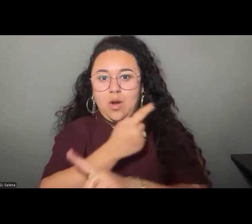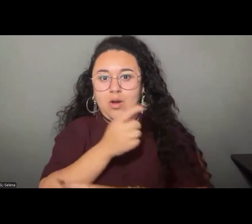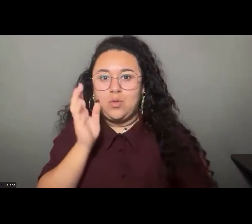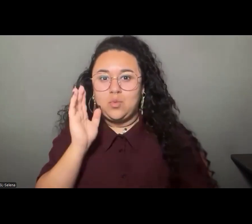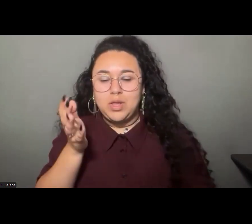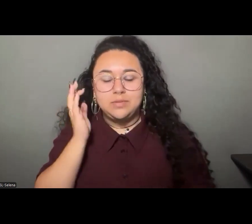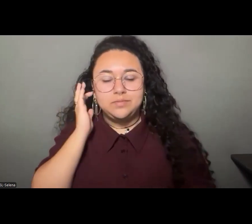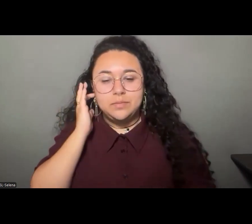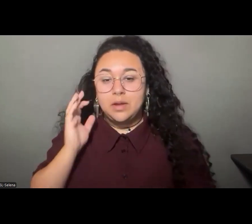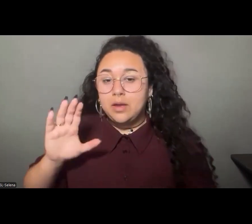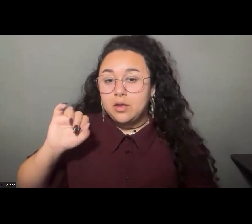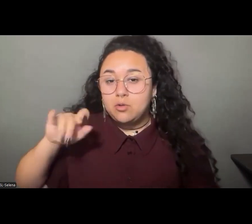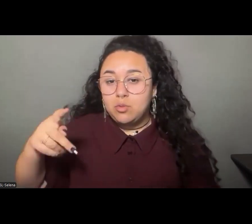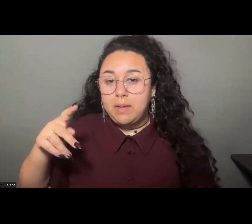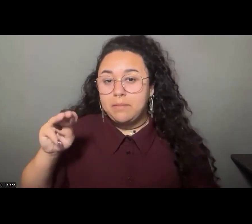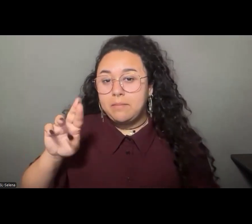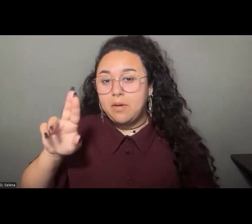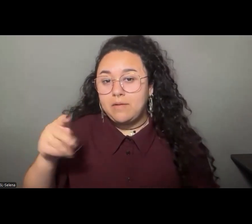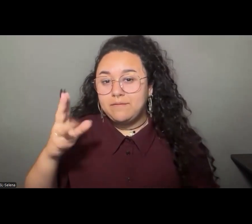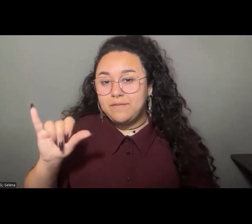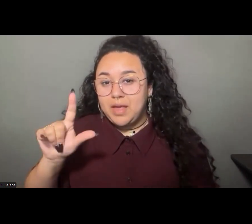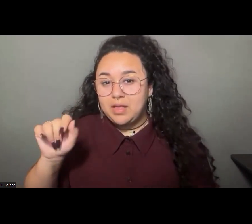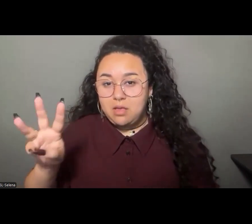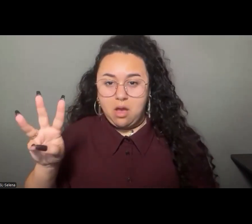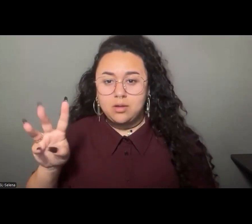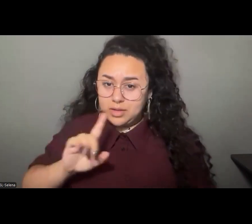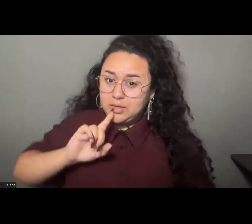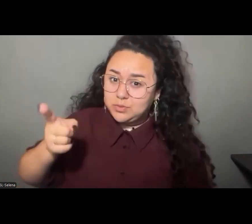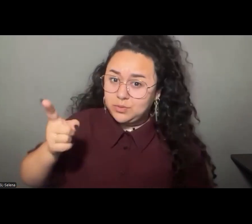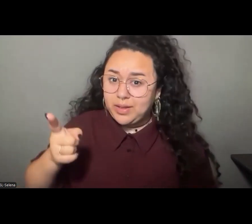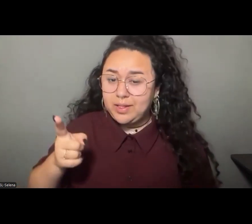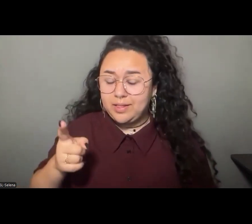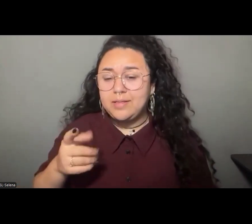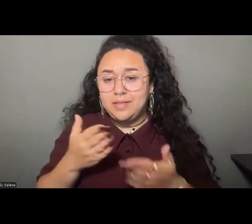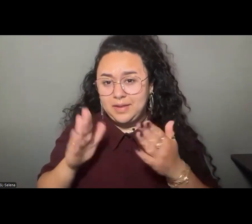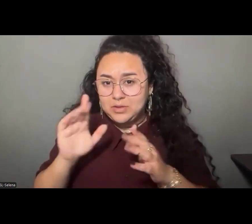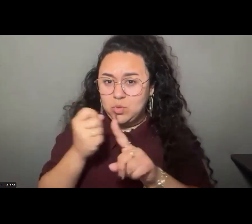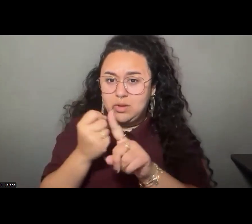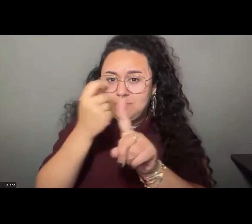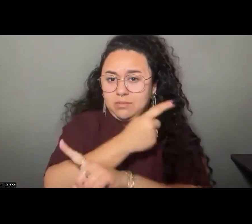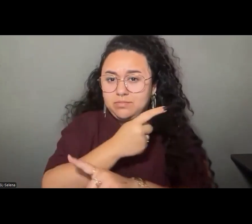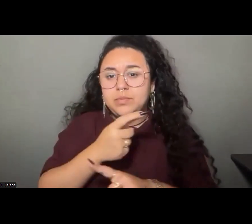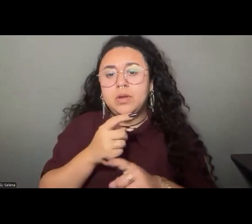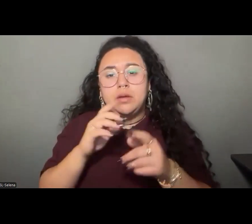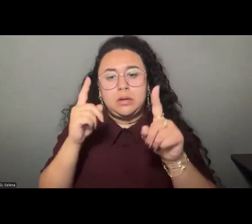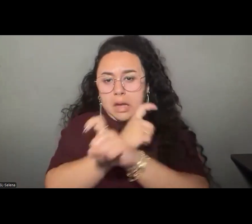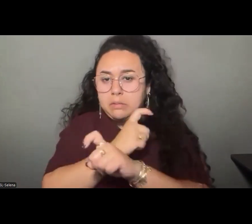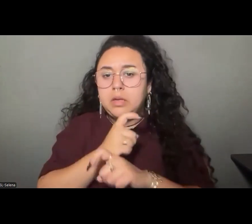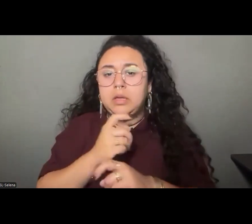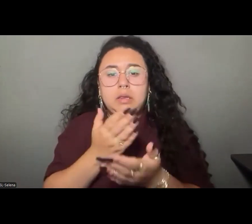I think that that's both can be complicated and it's also part of what makes us special and important and